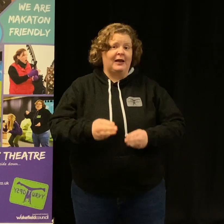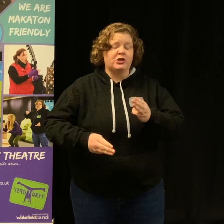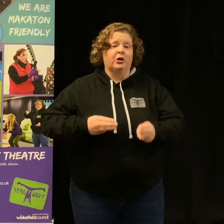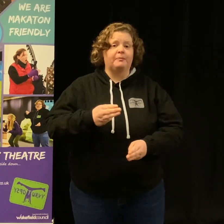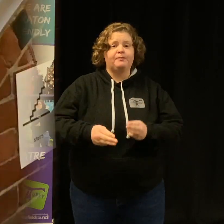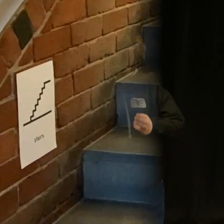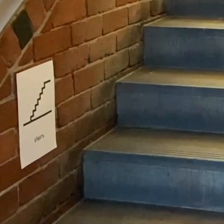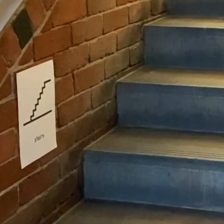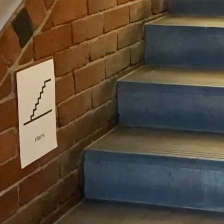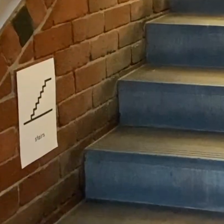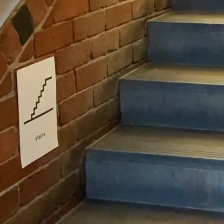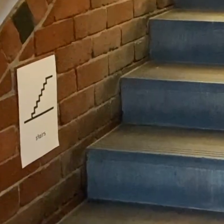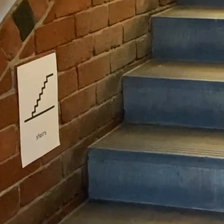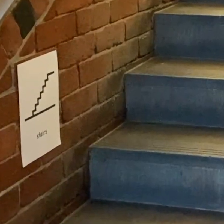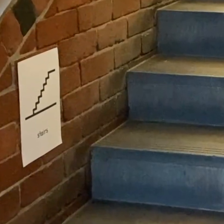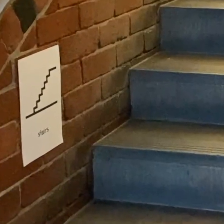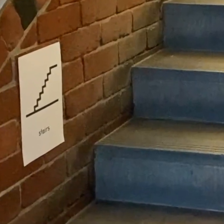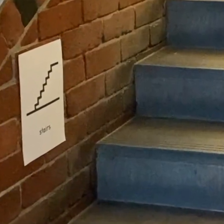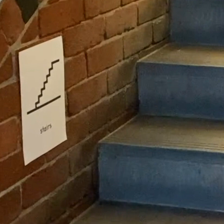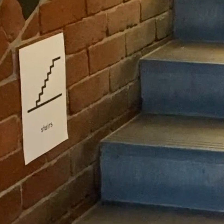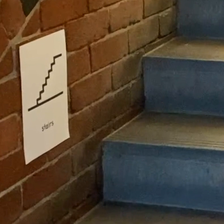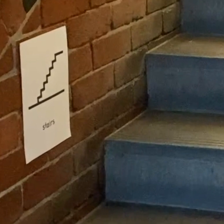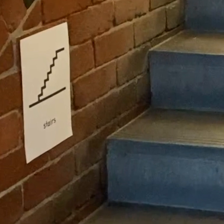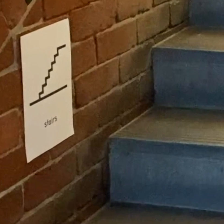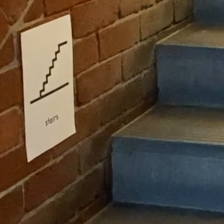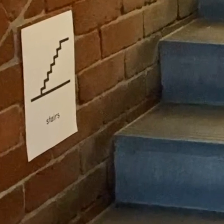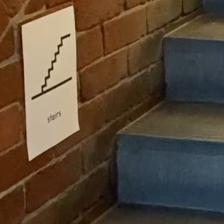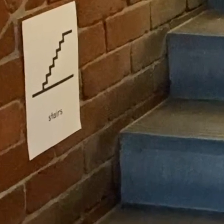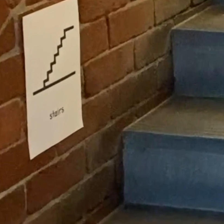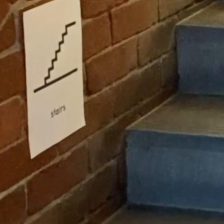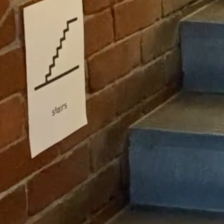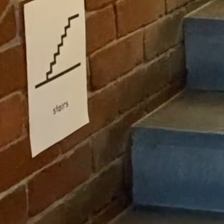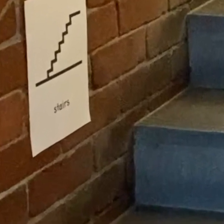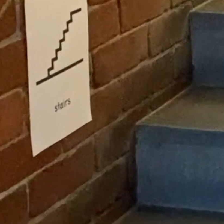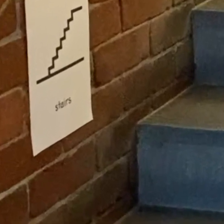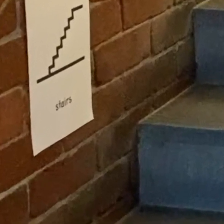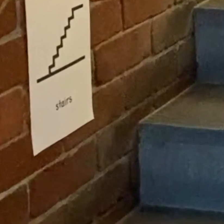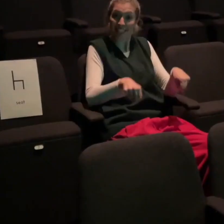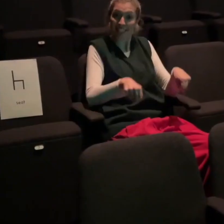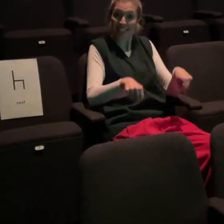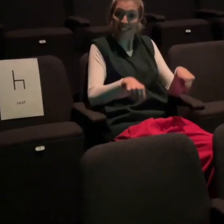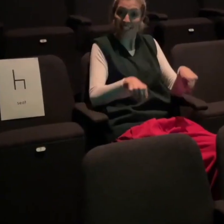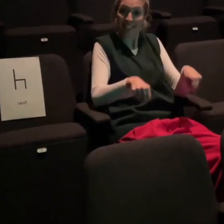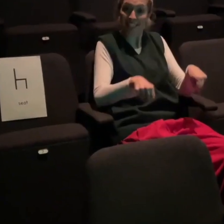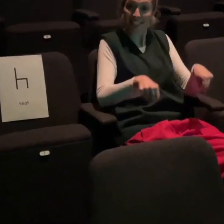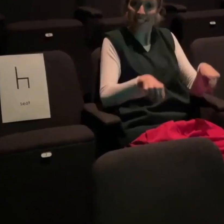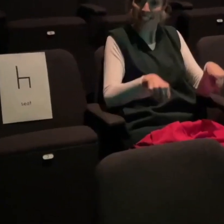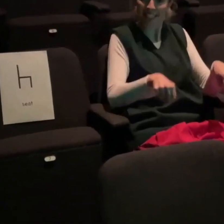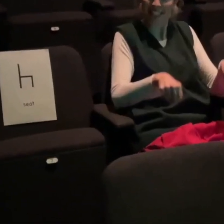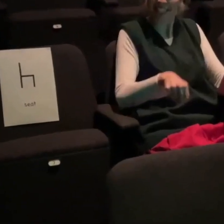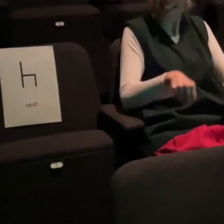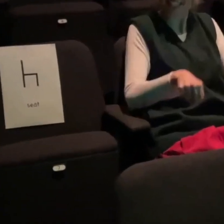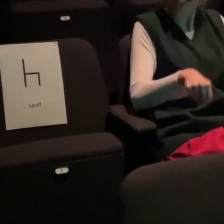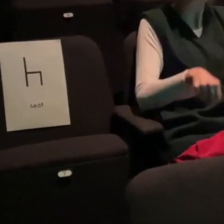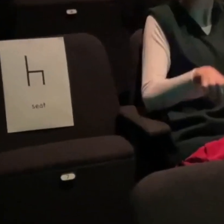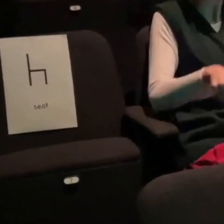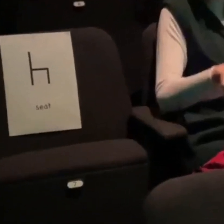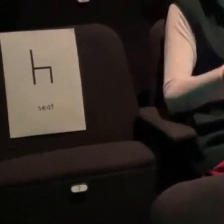Makaton. We do this by using Makaton symbols around the different venues we visit,